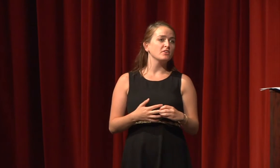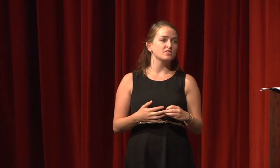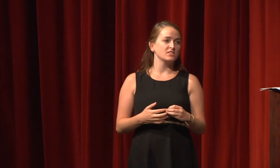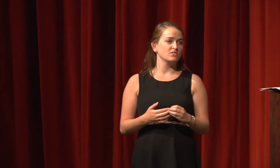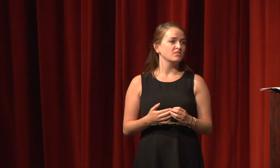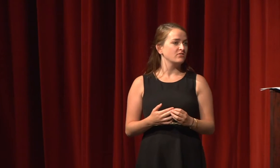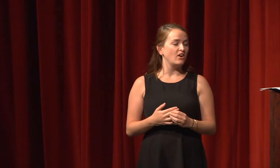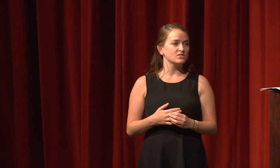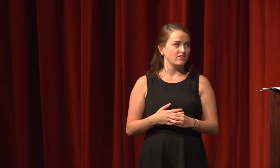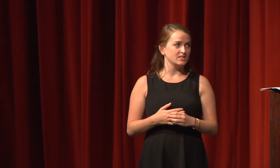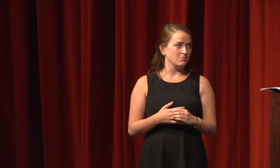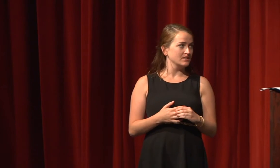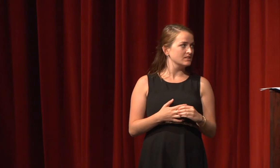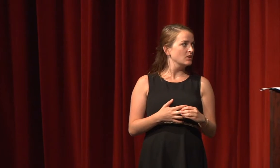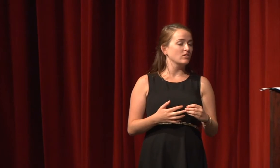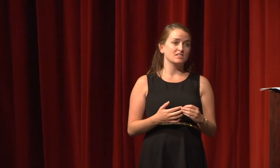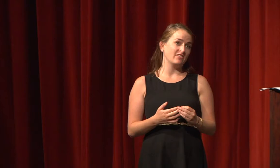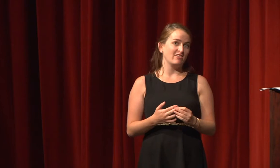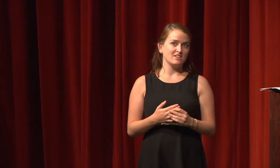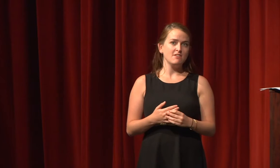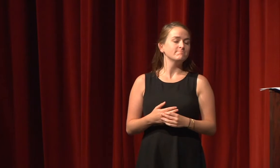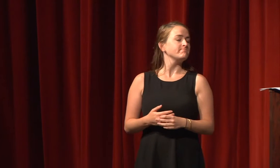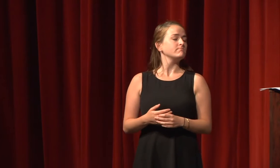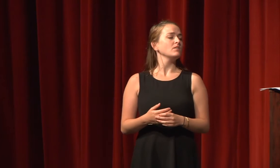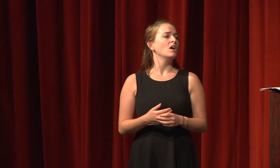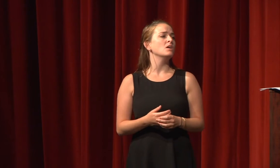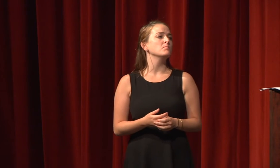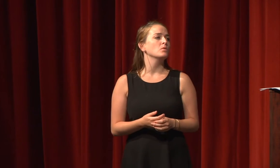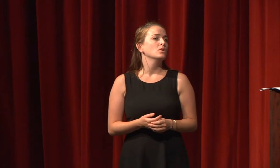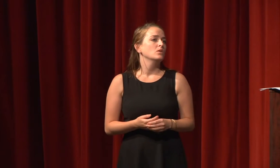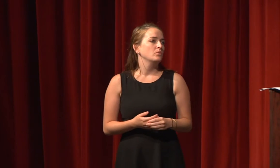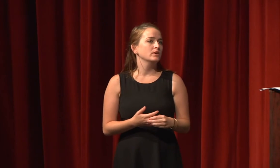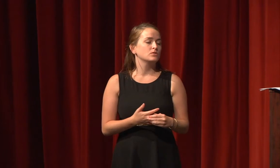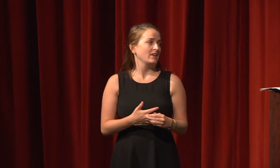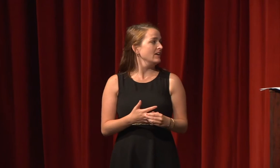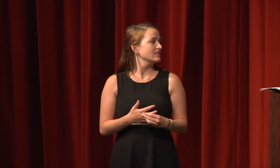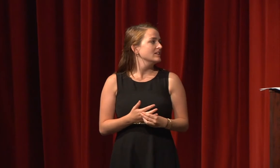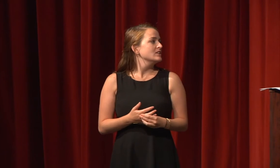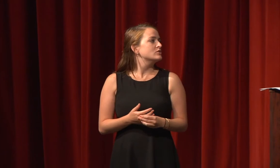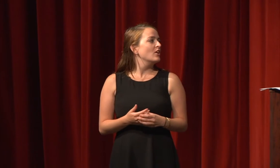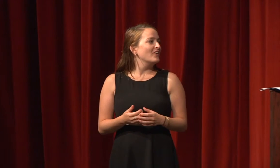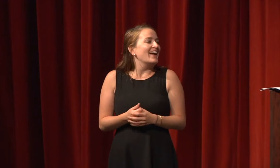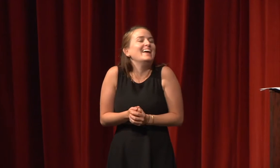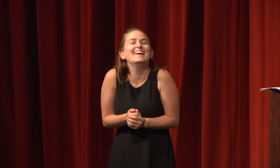brother or sister also rides the bus or is not there that day, we'll do that. So